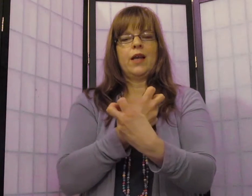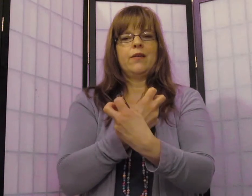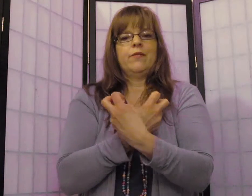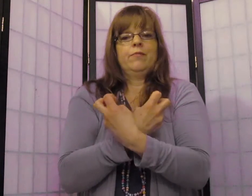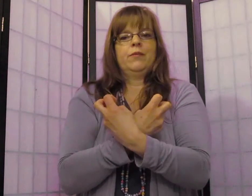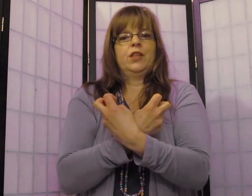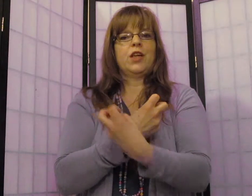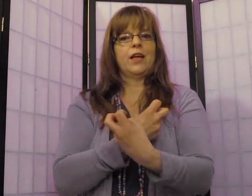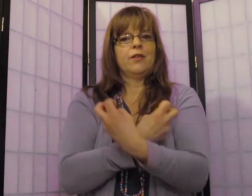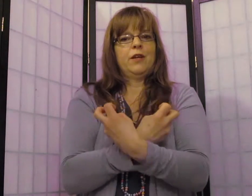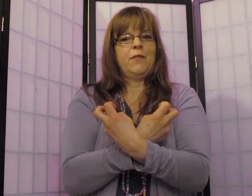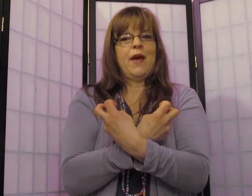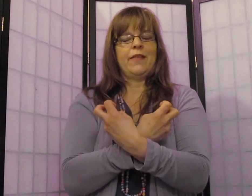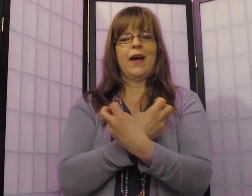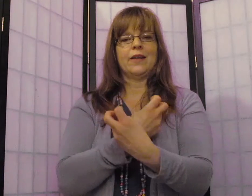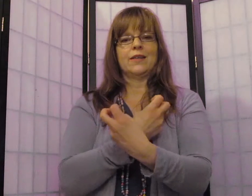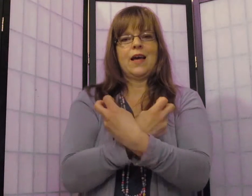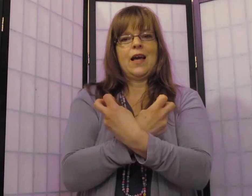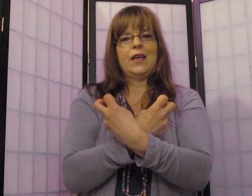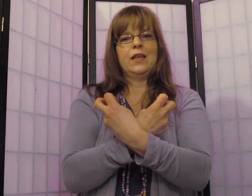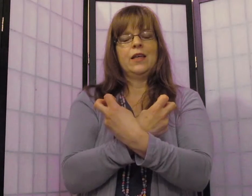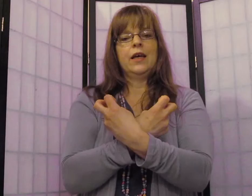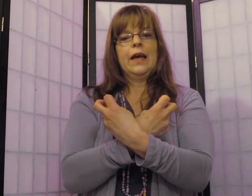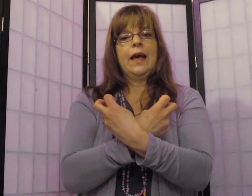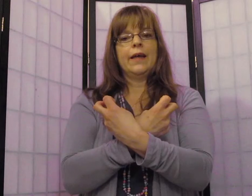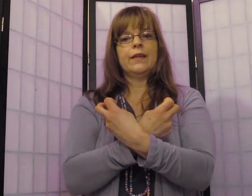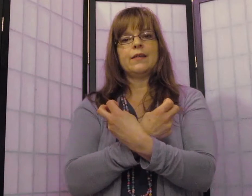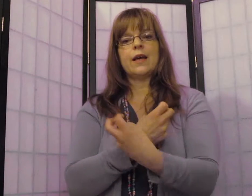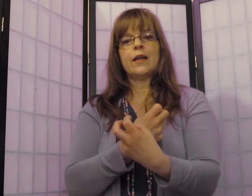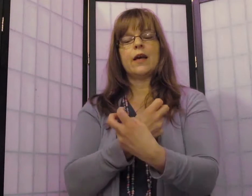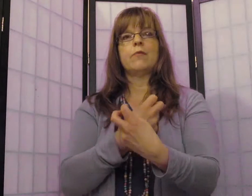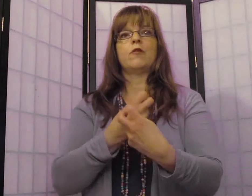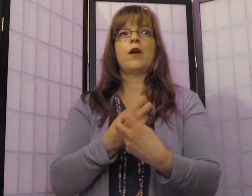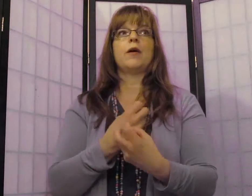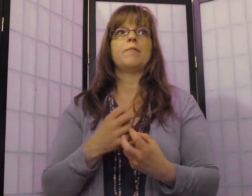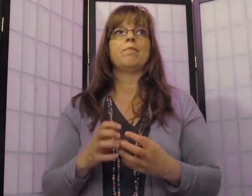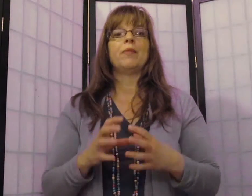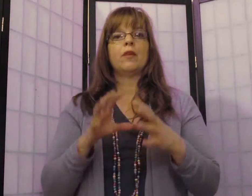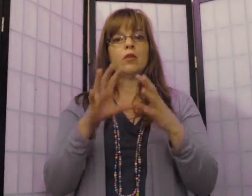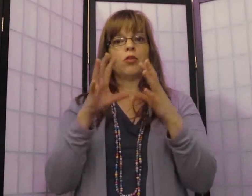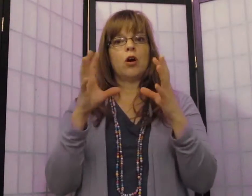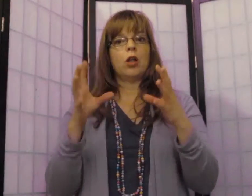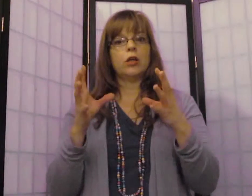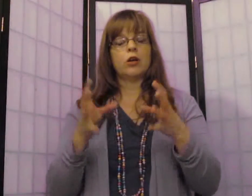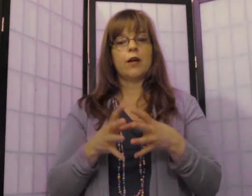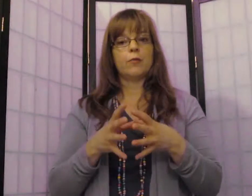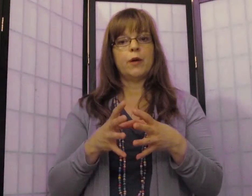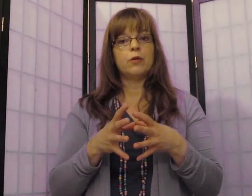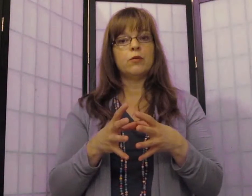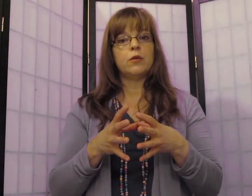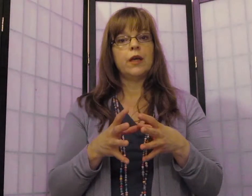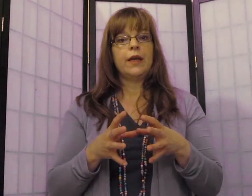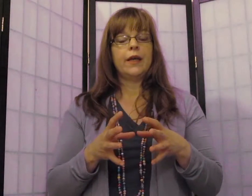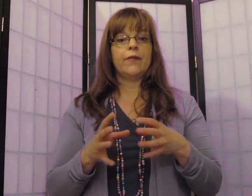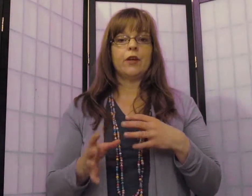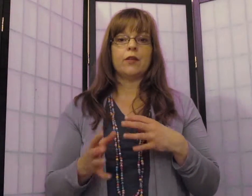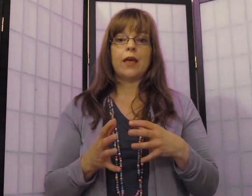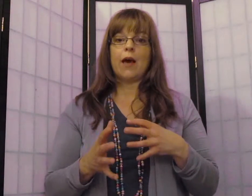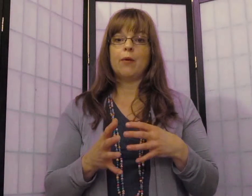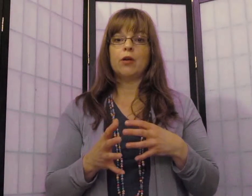of shudder when you make that sign. And this sign comes from the skull and crossbones. If there's a